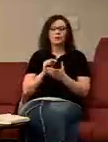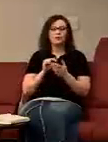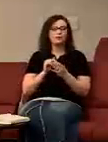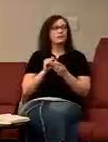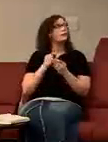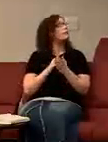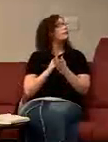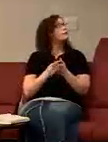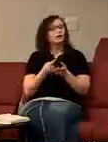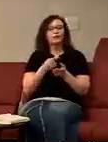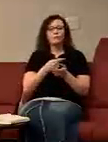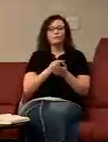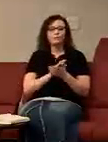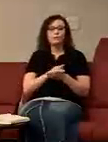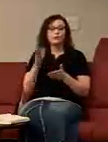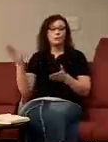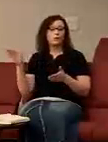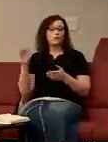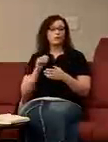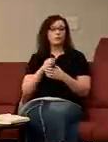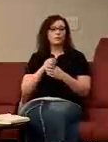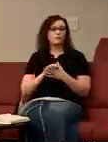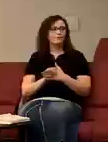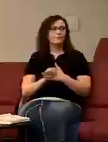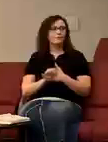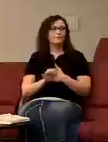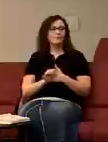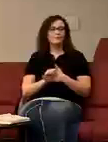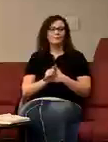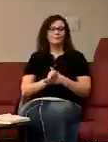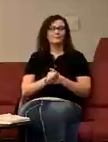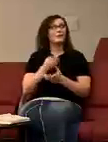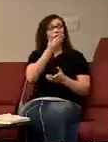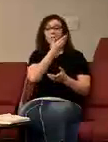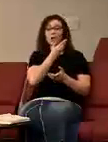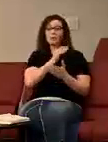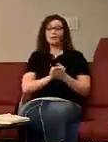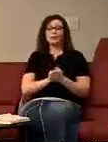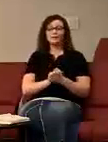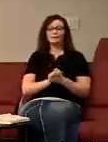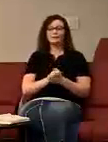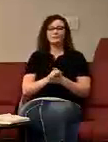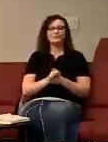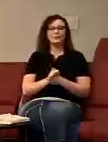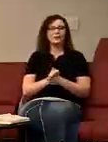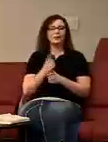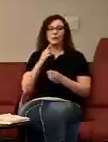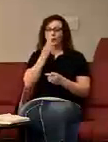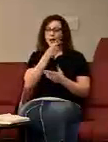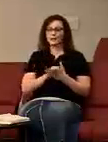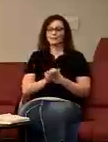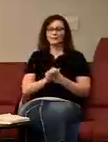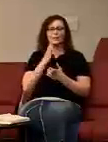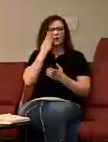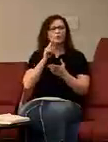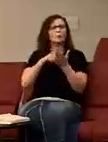kind of like, this one over here is for the eyes, not the one that's my finger pointing at, the other one. And so that what it is, I'm